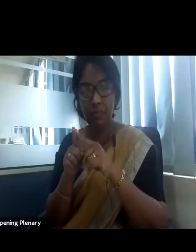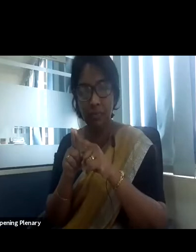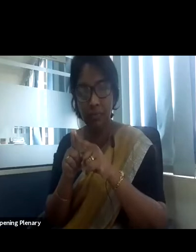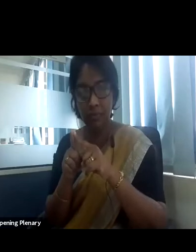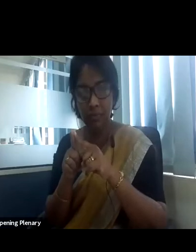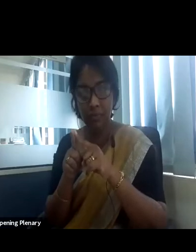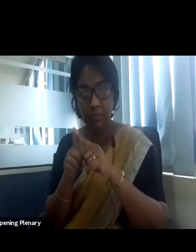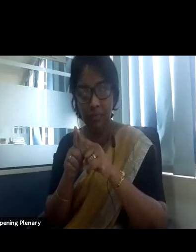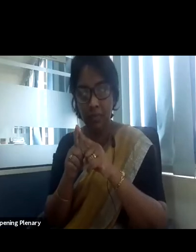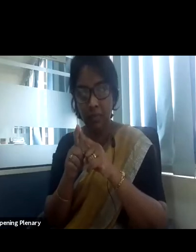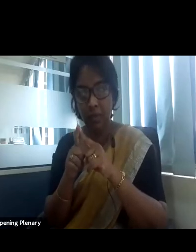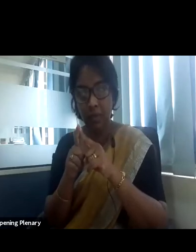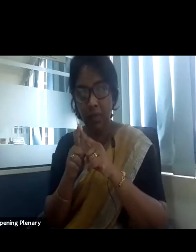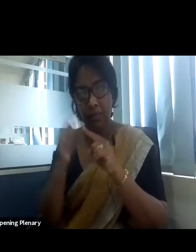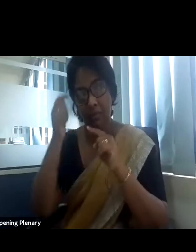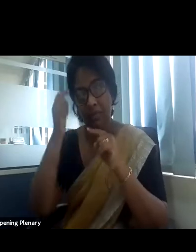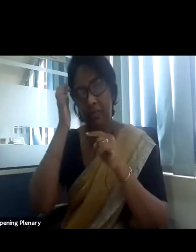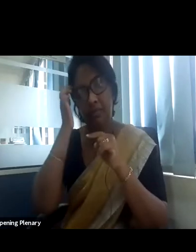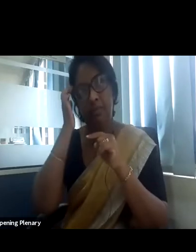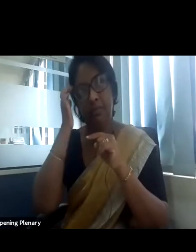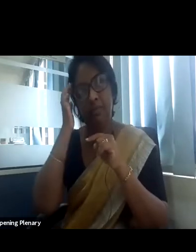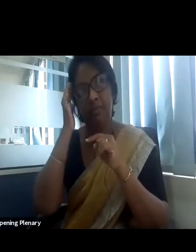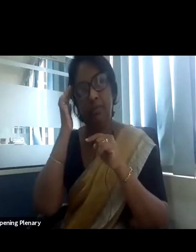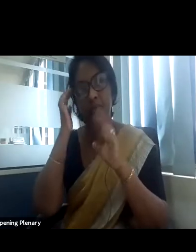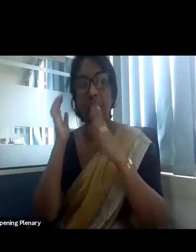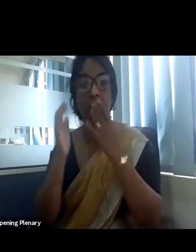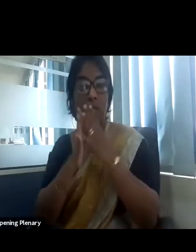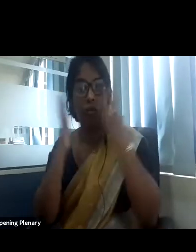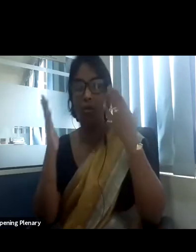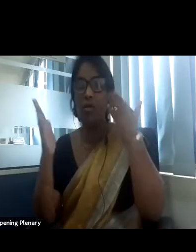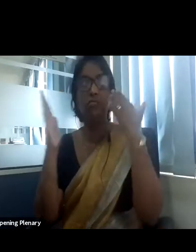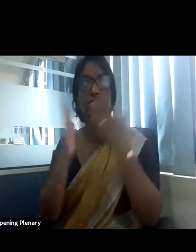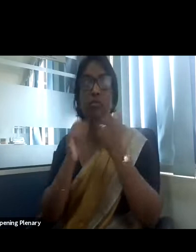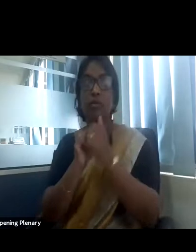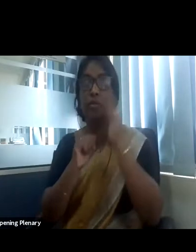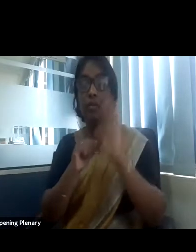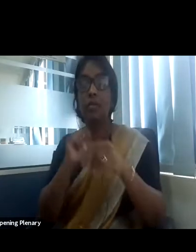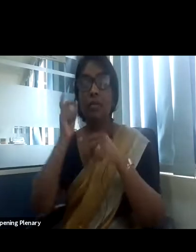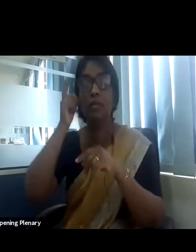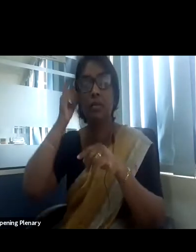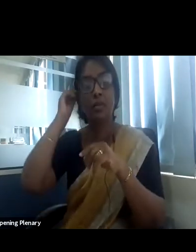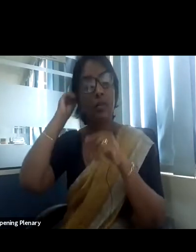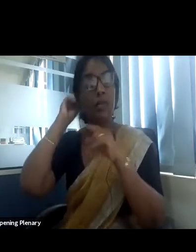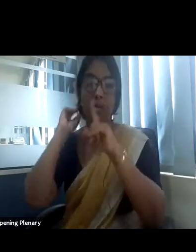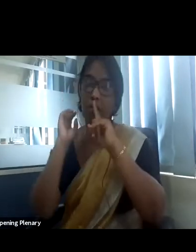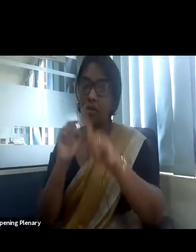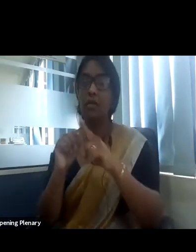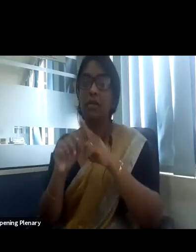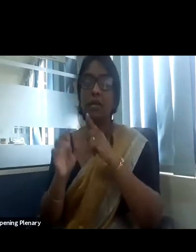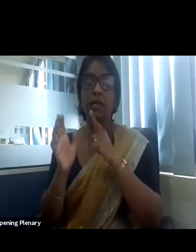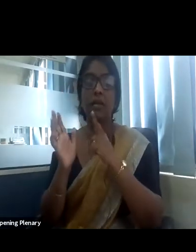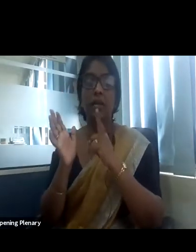actually have been borne out in practice. The point is that PPPs have potential to exploit synergies through